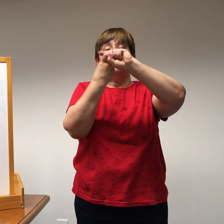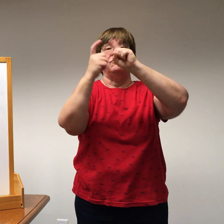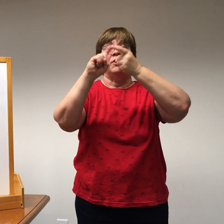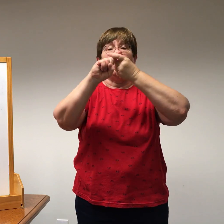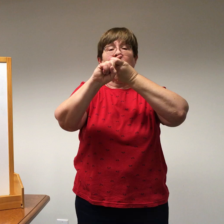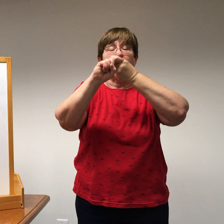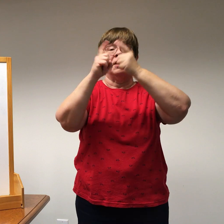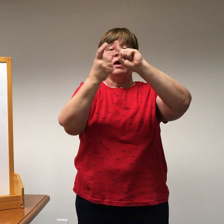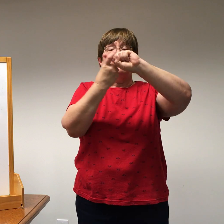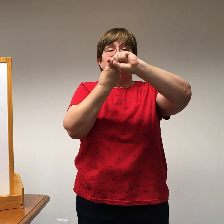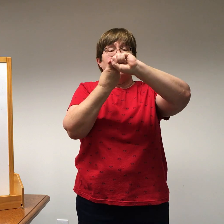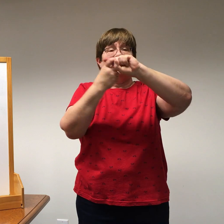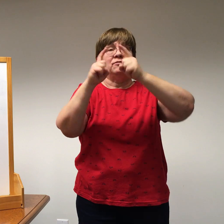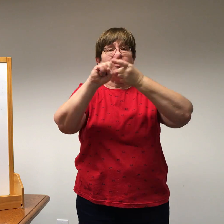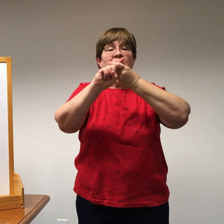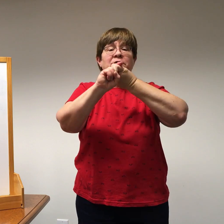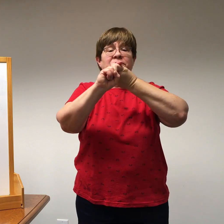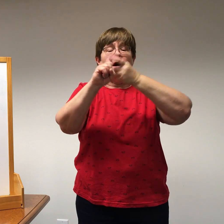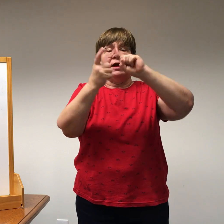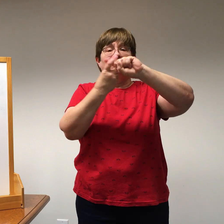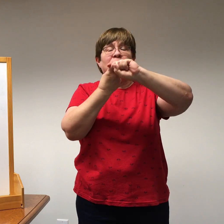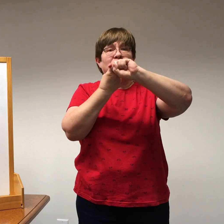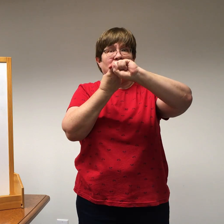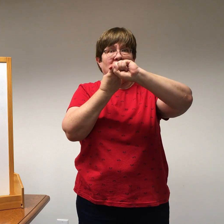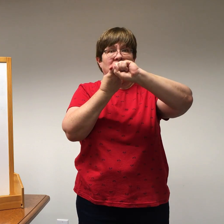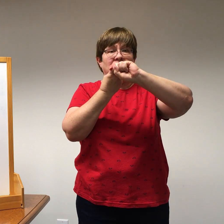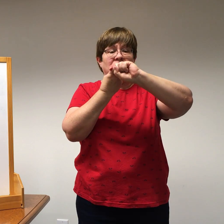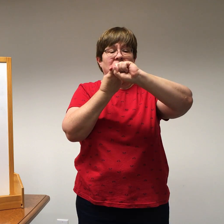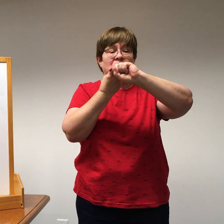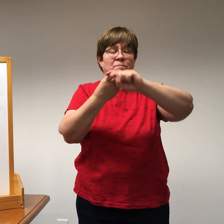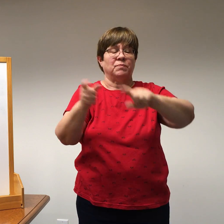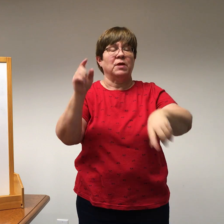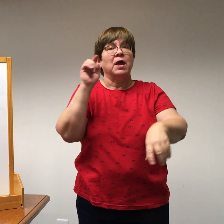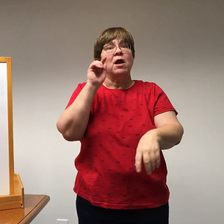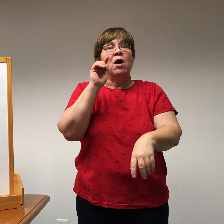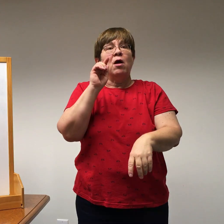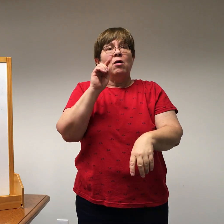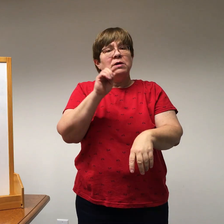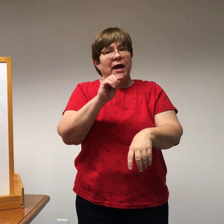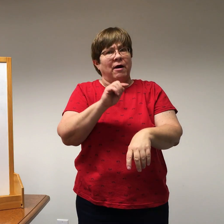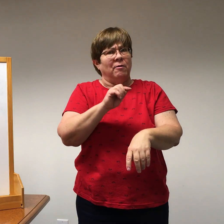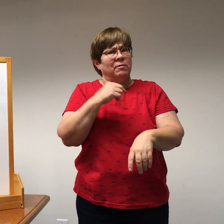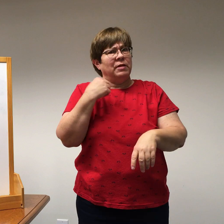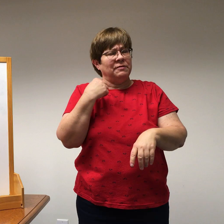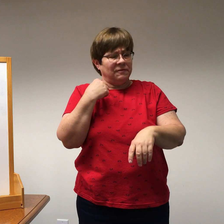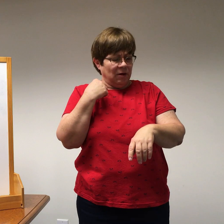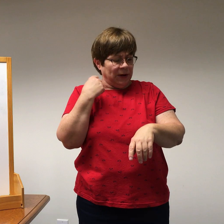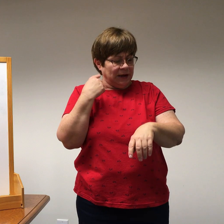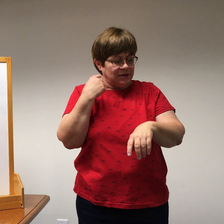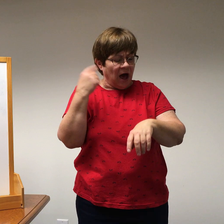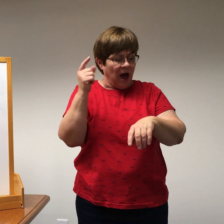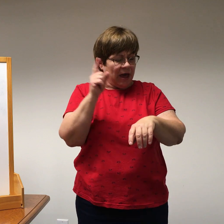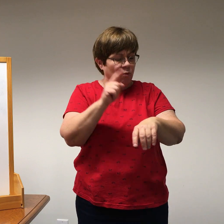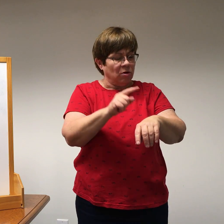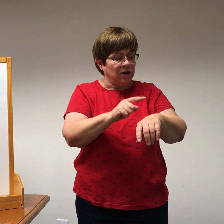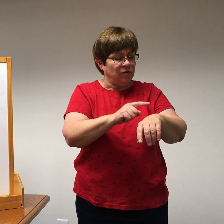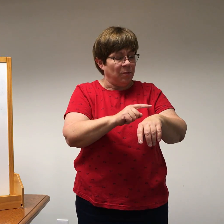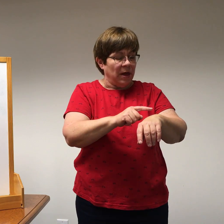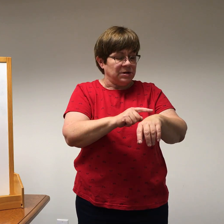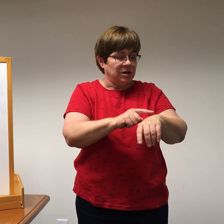to hug. That is the sign for friends. Now, let's see, we need time. We're going to touch